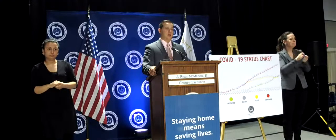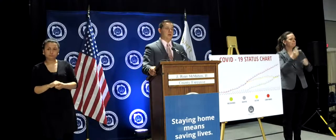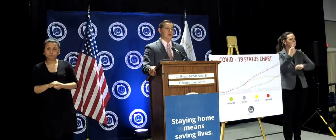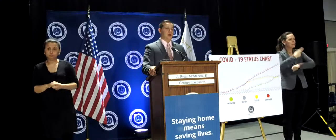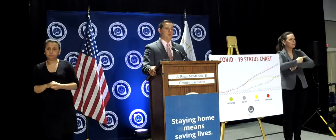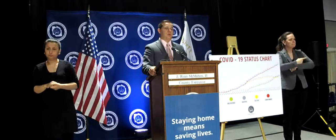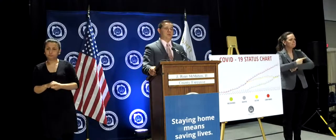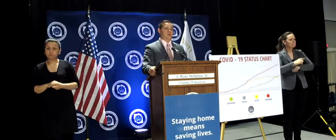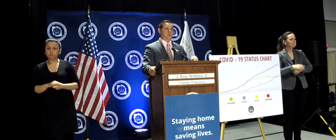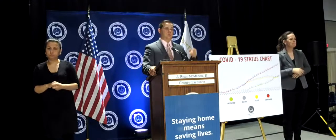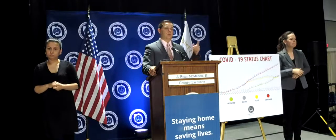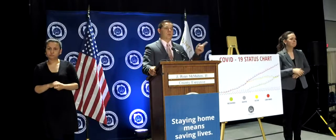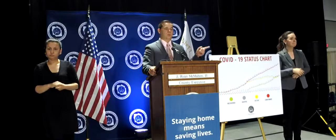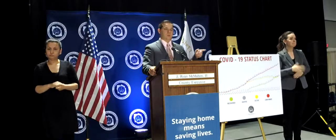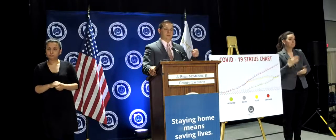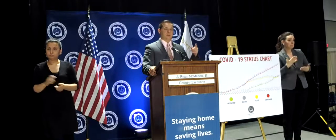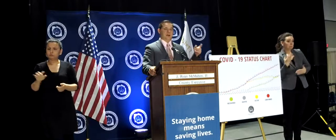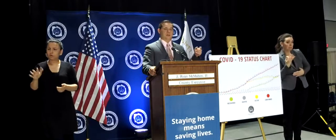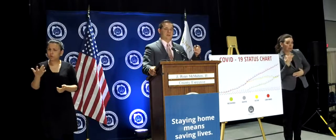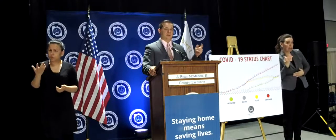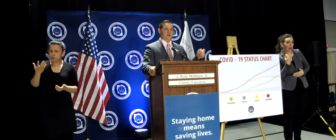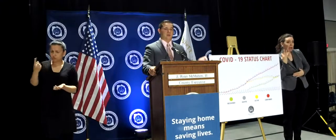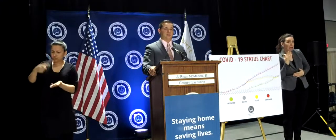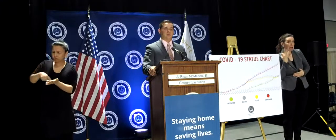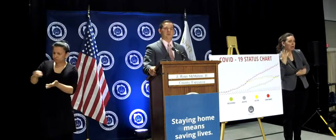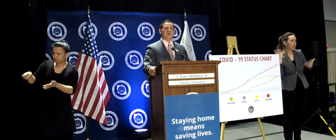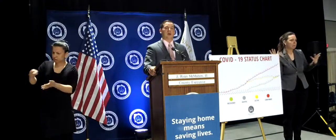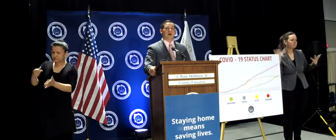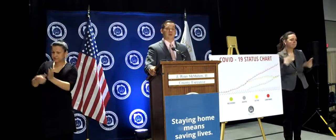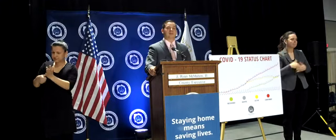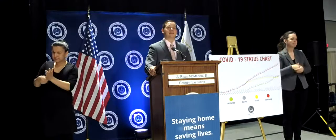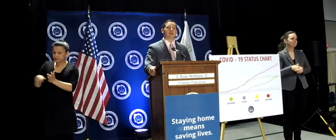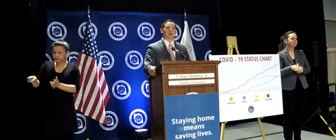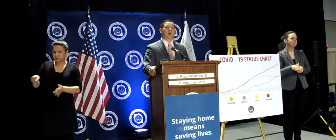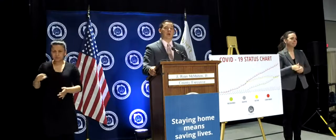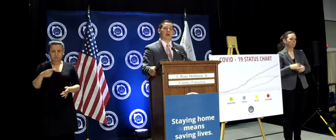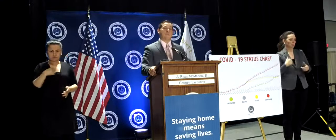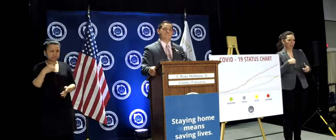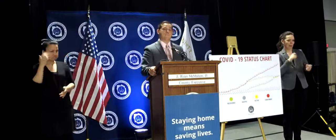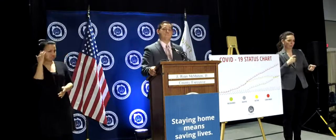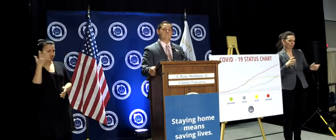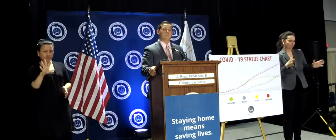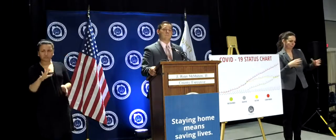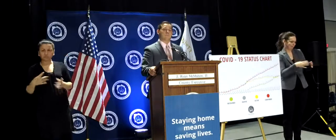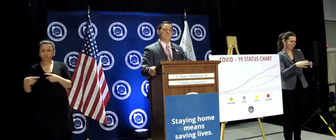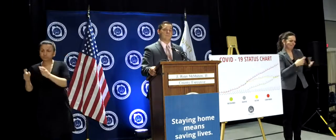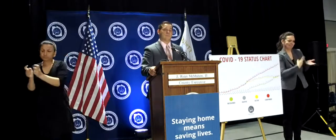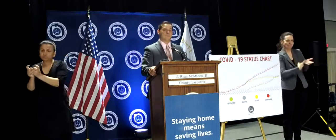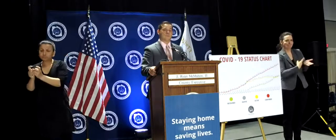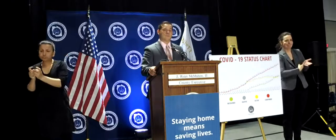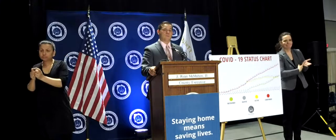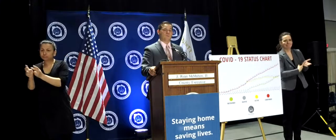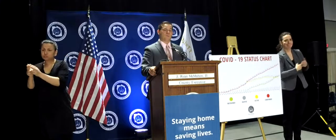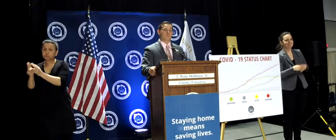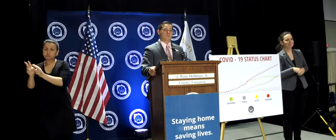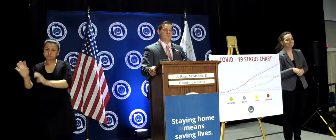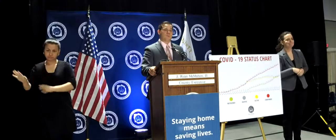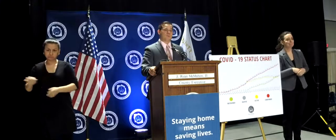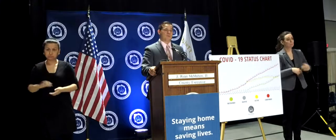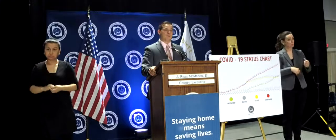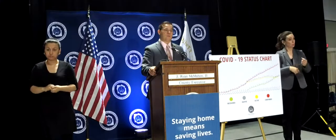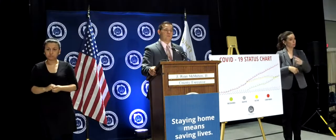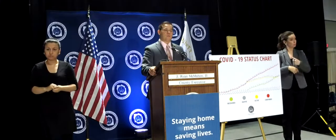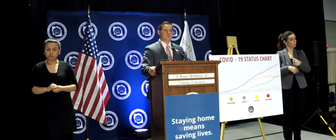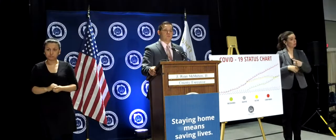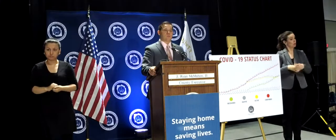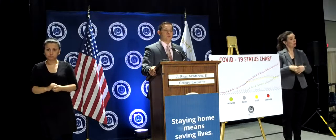date. We need to get back together and figure out if that's still a go or not. So because of your conversation, you're already slowing it down to make sure